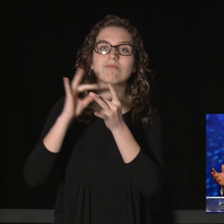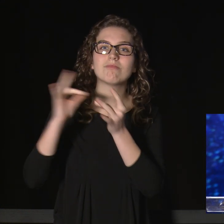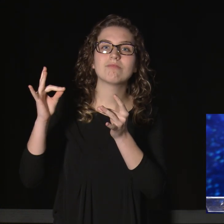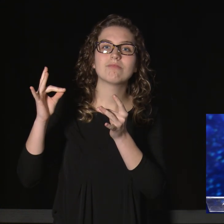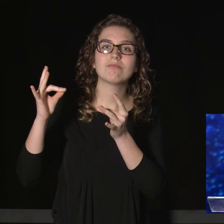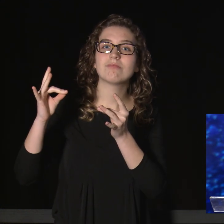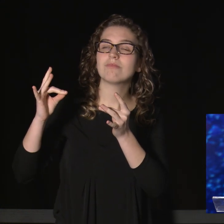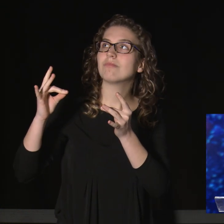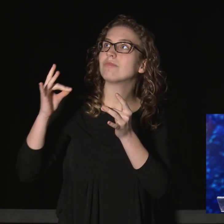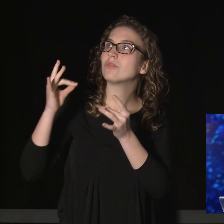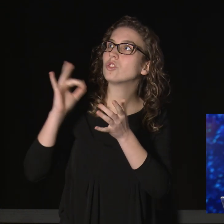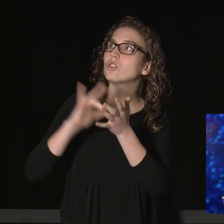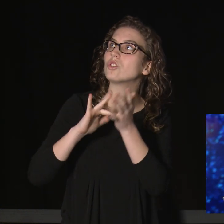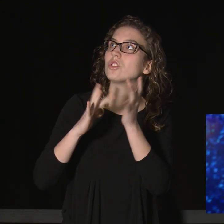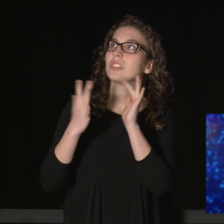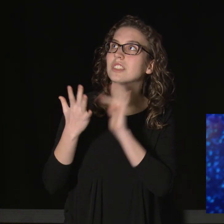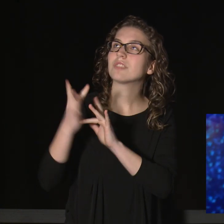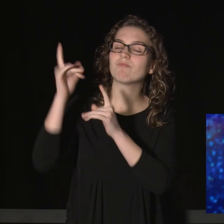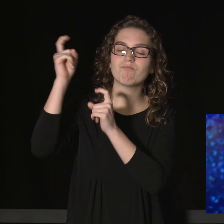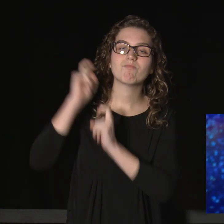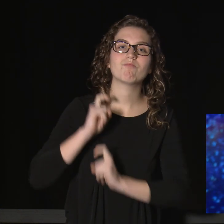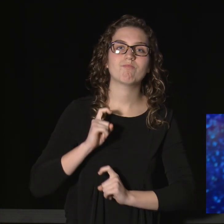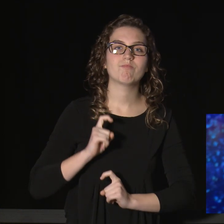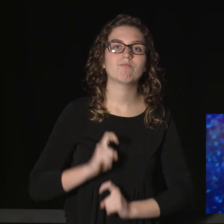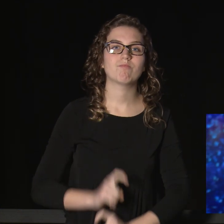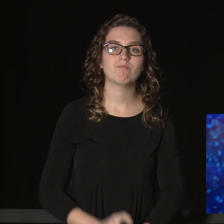Jesus Christ has given to us.